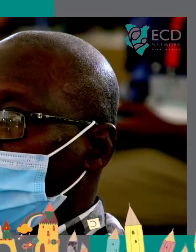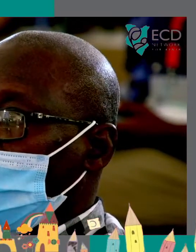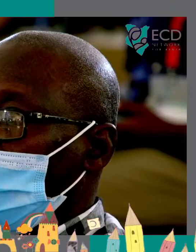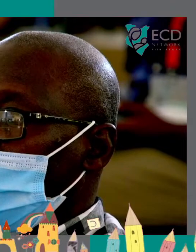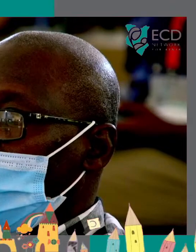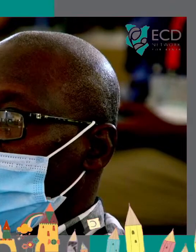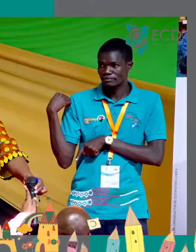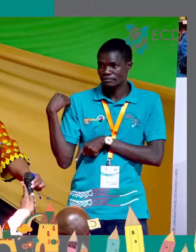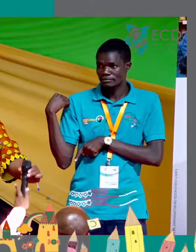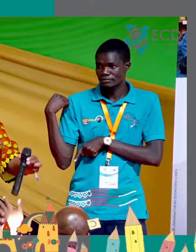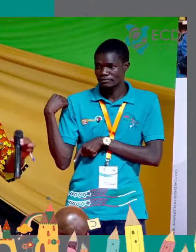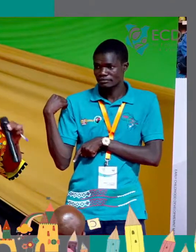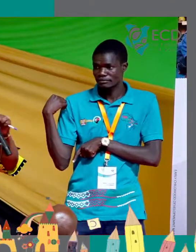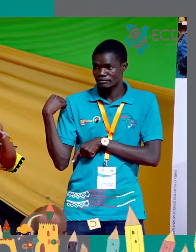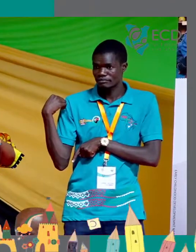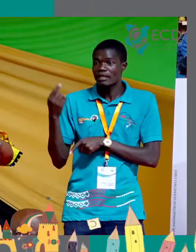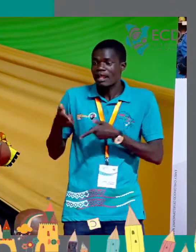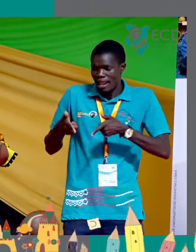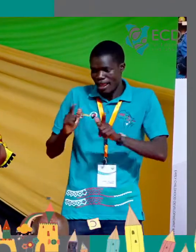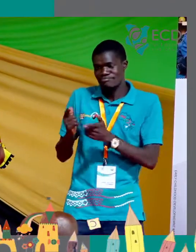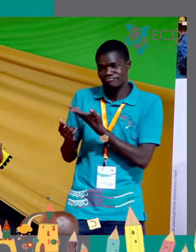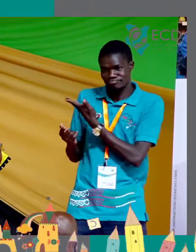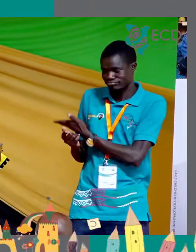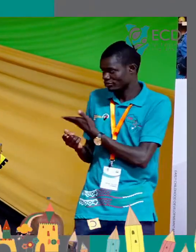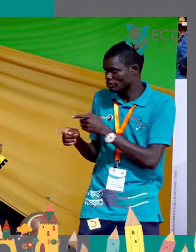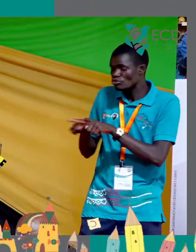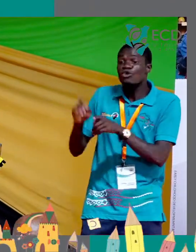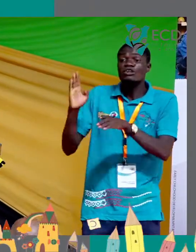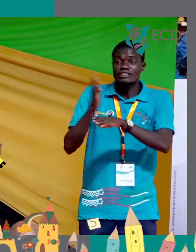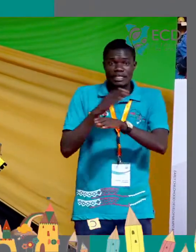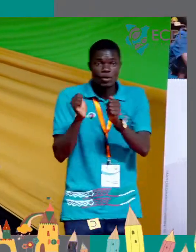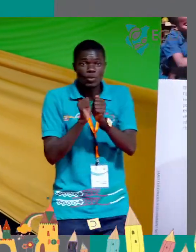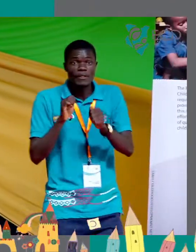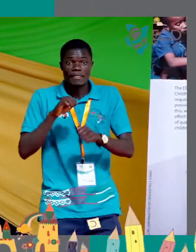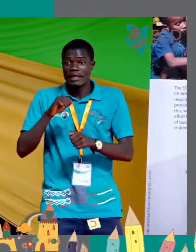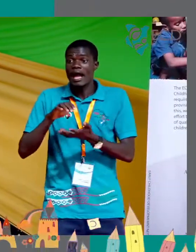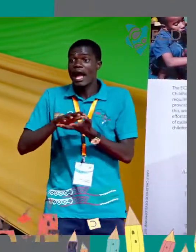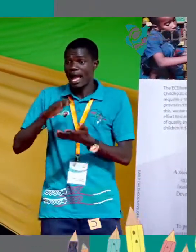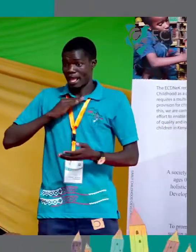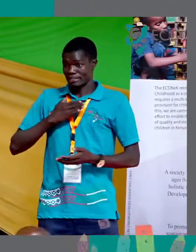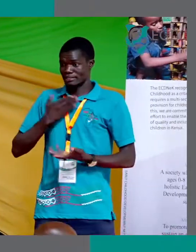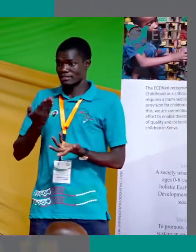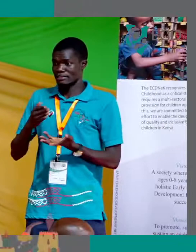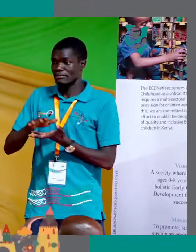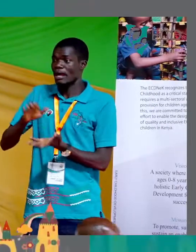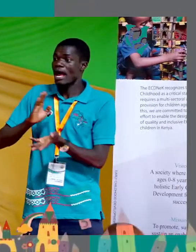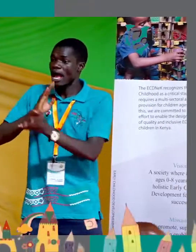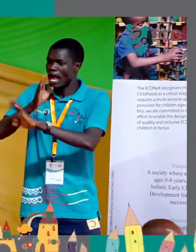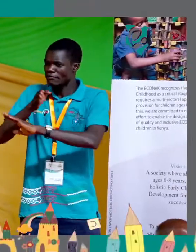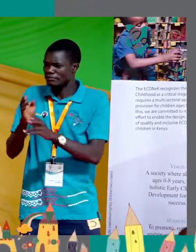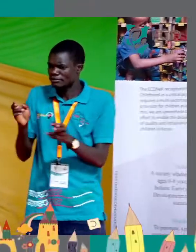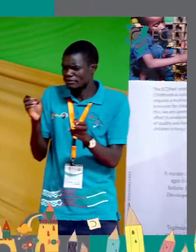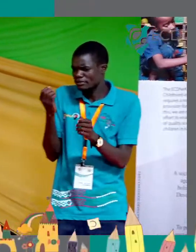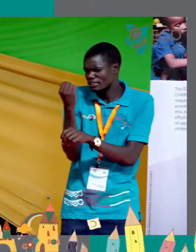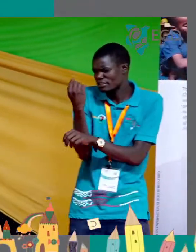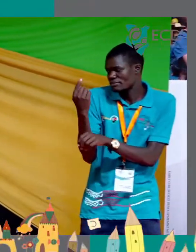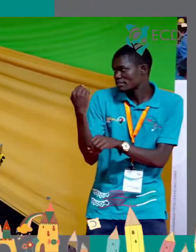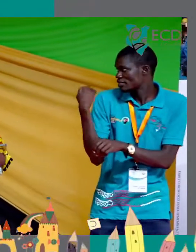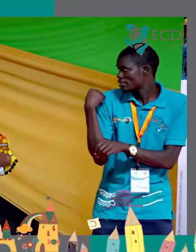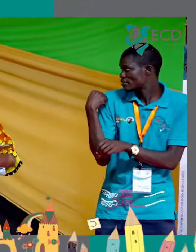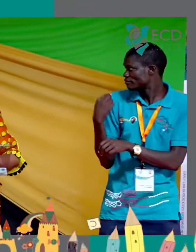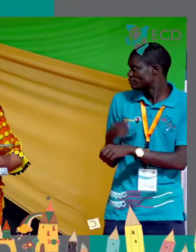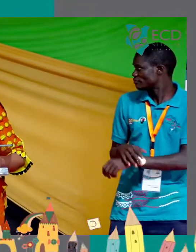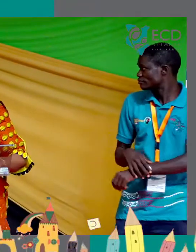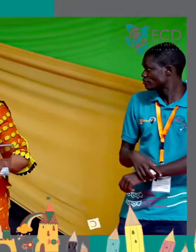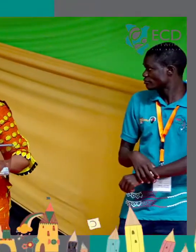just insights. I think let's allow her to share with us more of that today after giving us just a tip yesterday. Thank